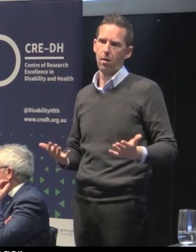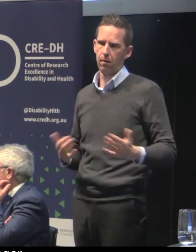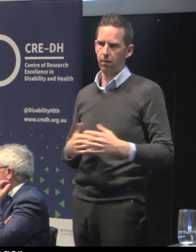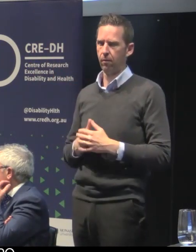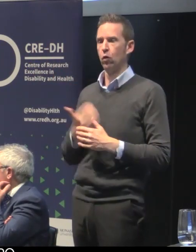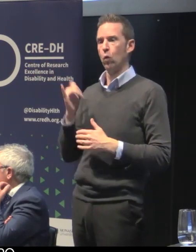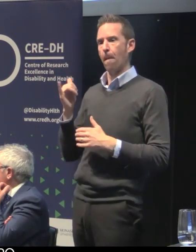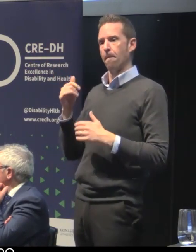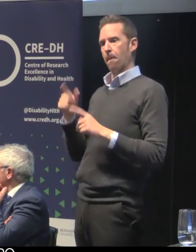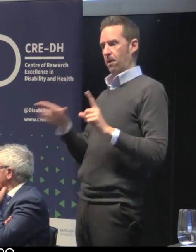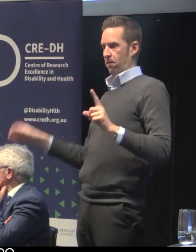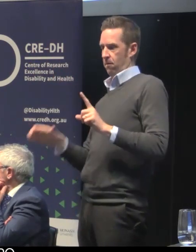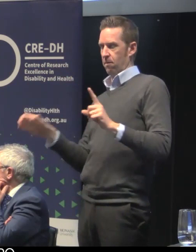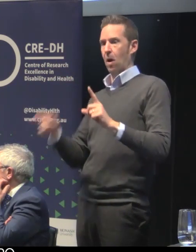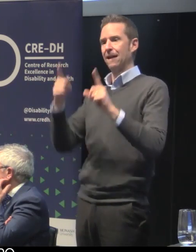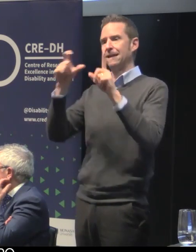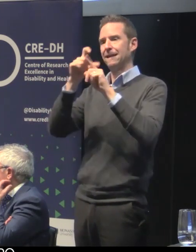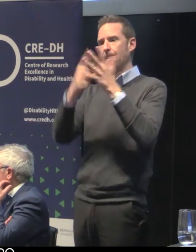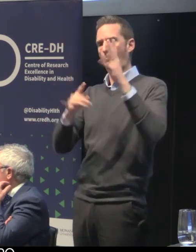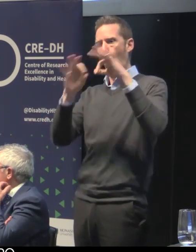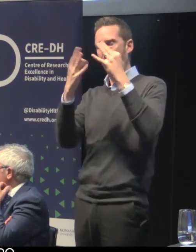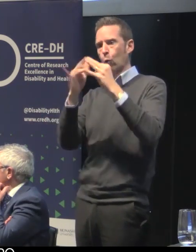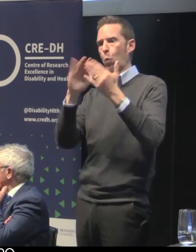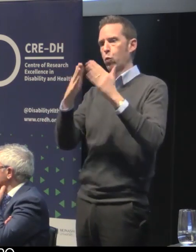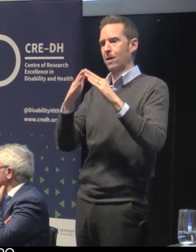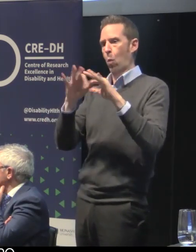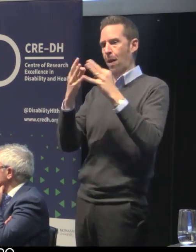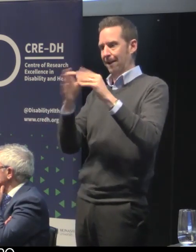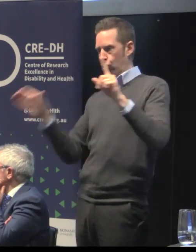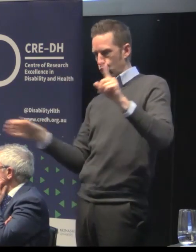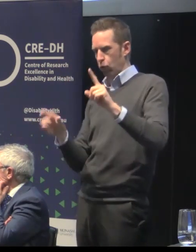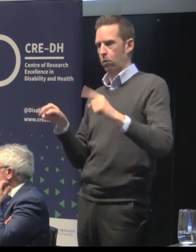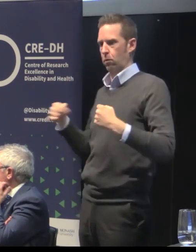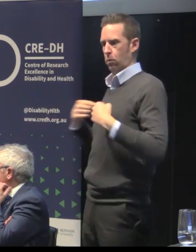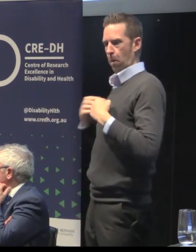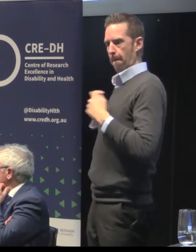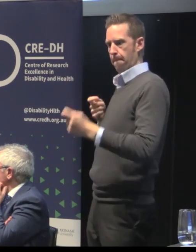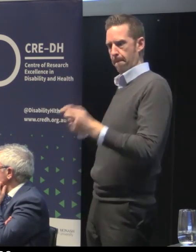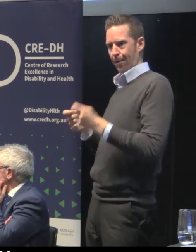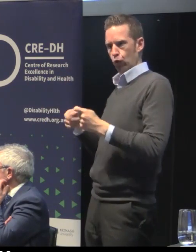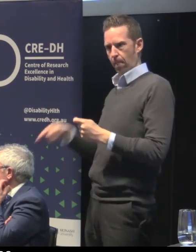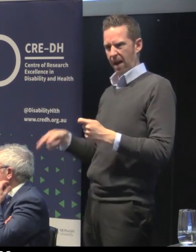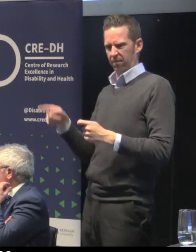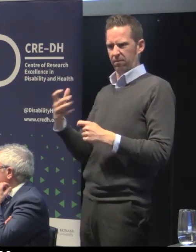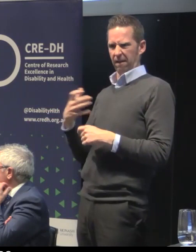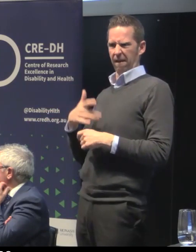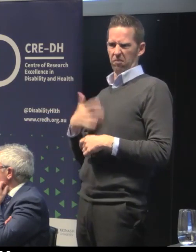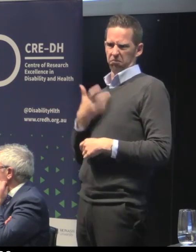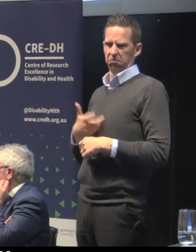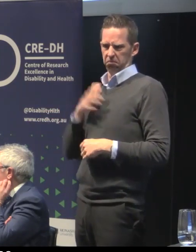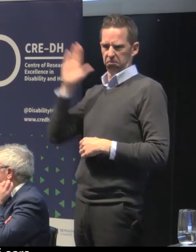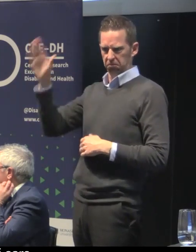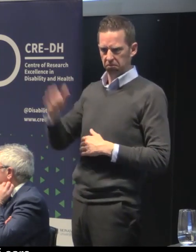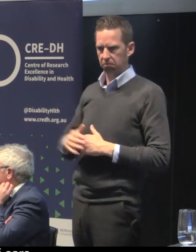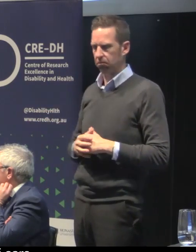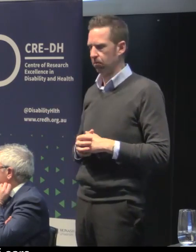employed by a disabled people's organization or a community organization, and you're just managing them. And that seems to be more congenial. There are these sort of